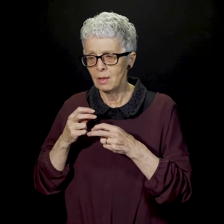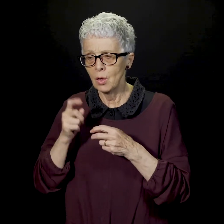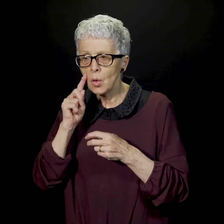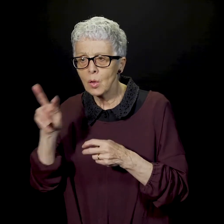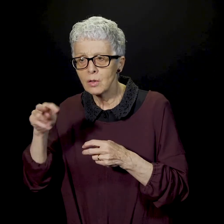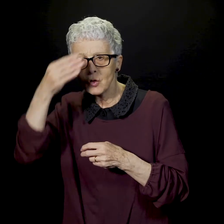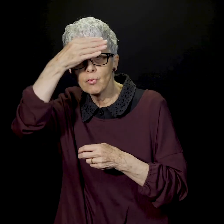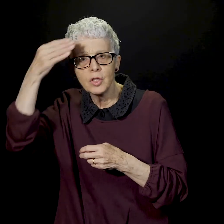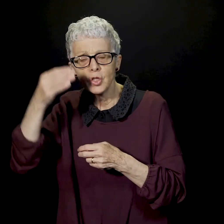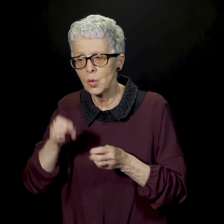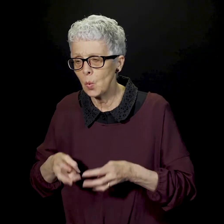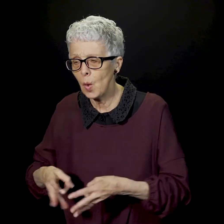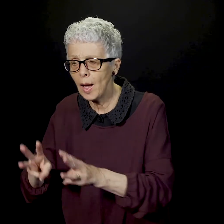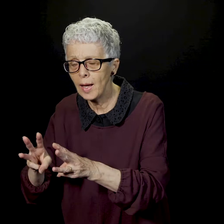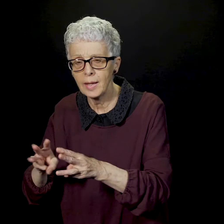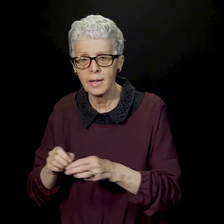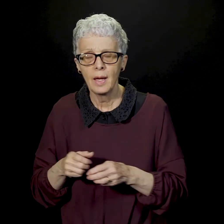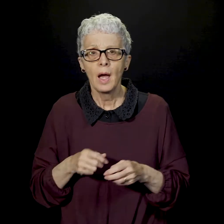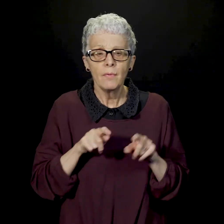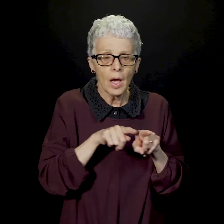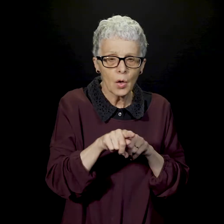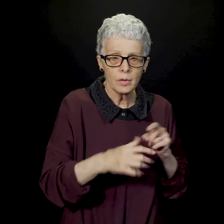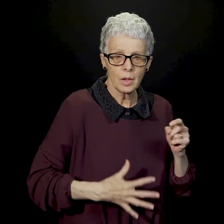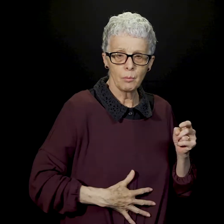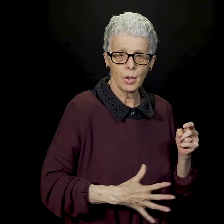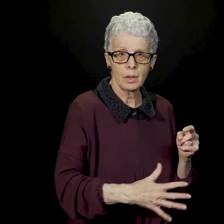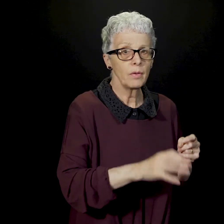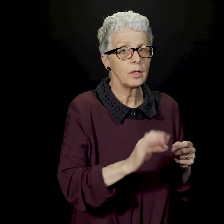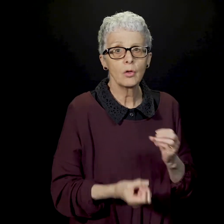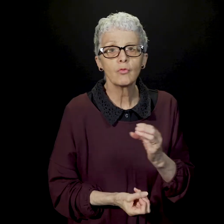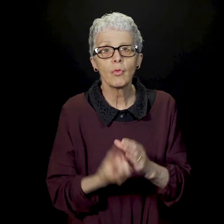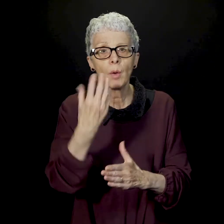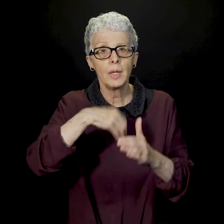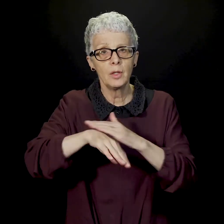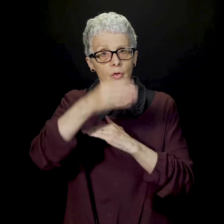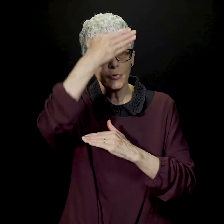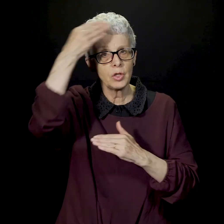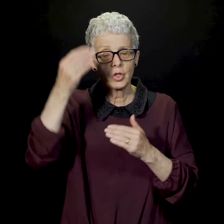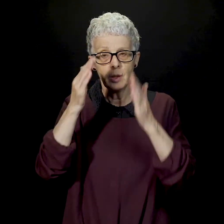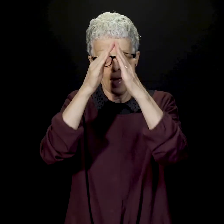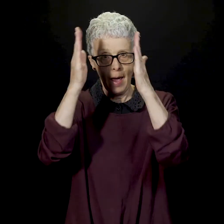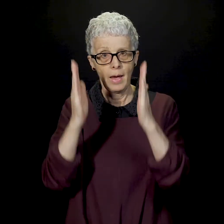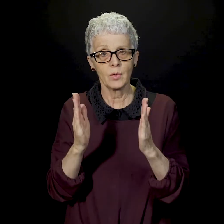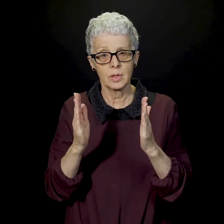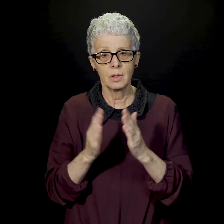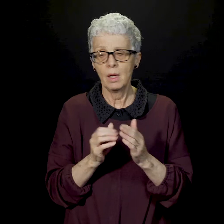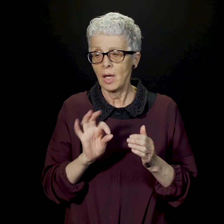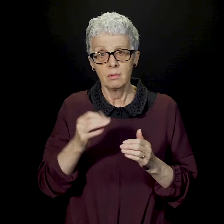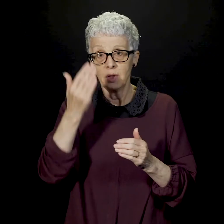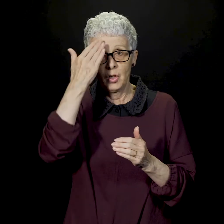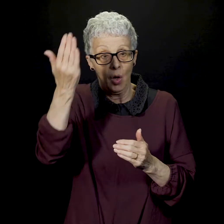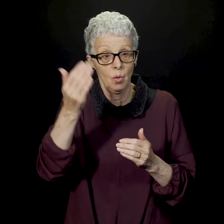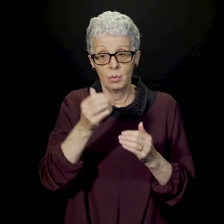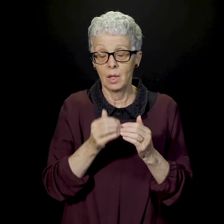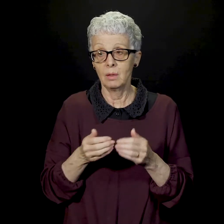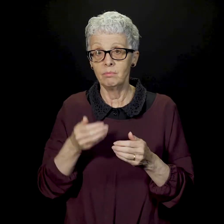And in doing so, when learning that they were pregnant and they hadn't grown up in a Christian context at all, they were surrounded by non-Christians. They hardly had known a Christian until